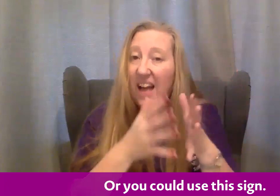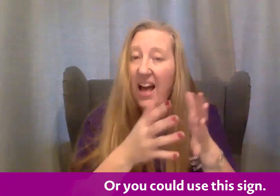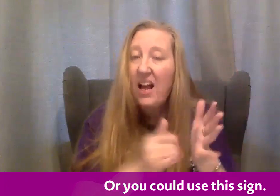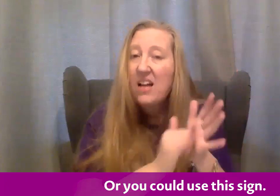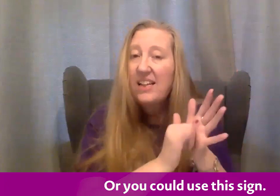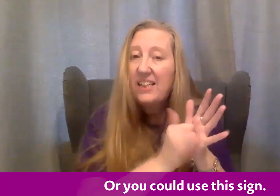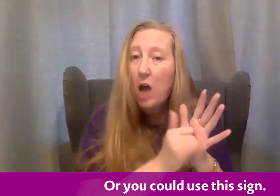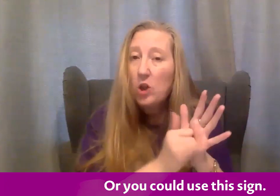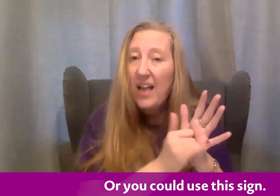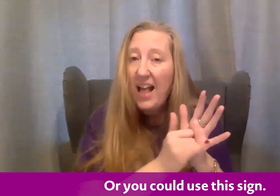or you could use this sign